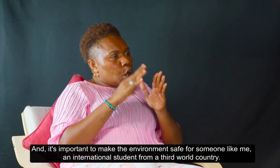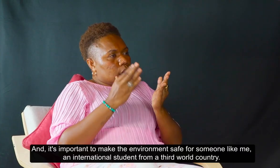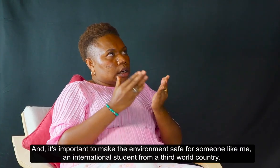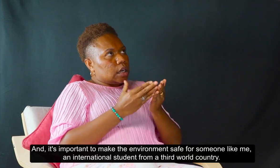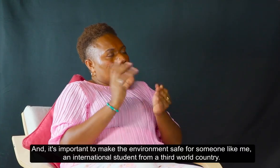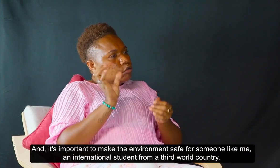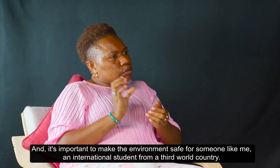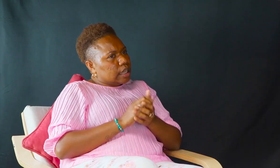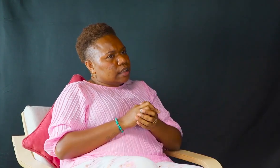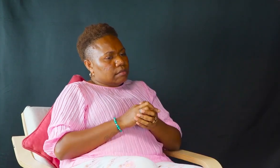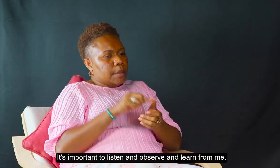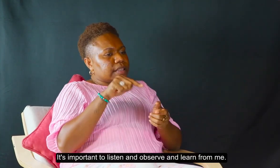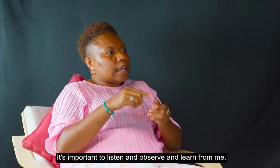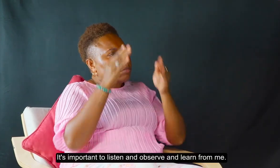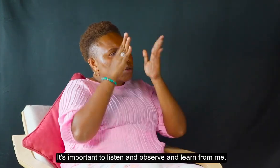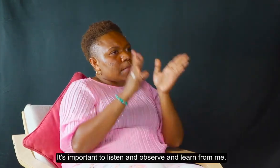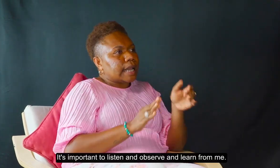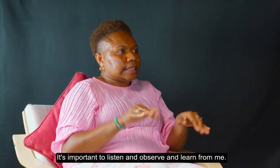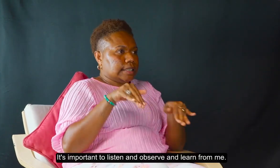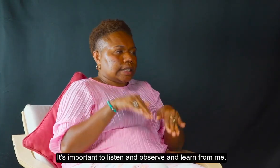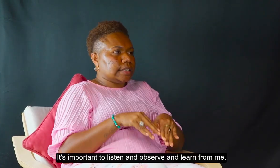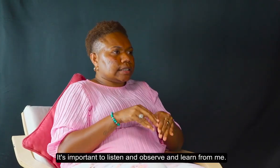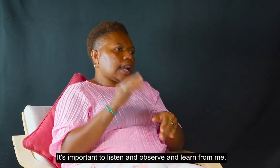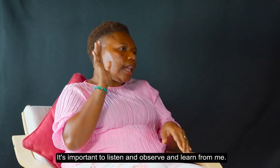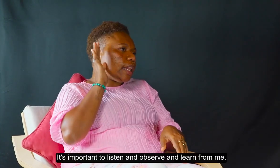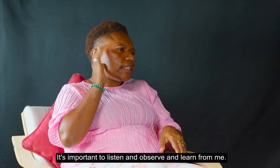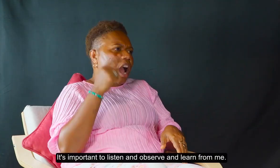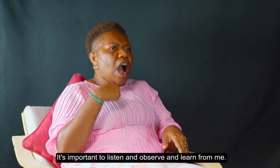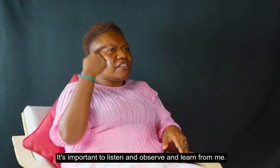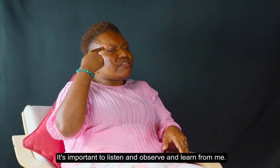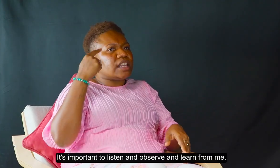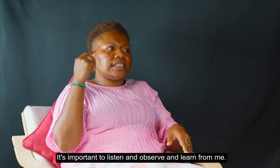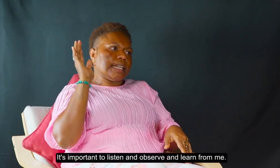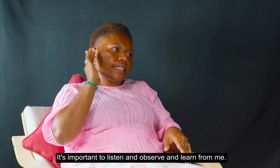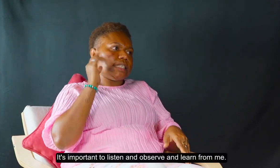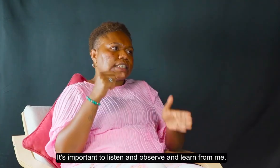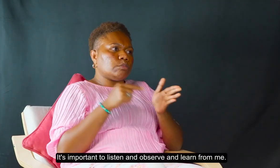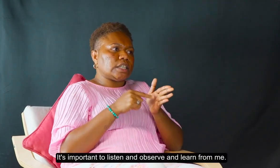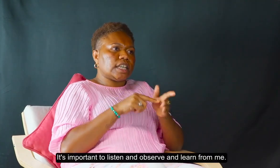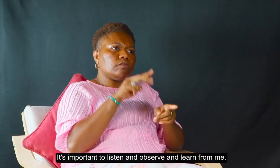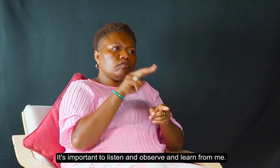country, it's important to listen and observe and learn from